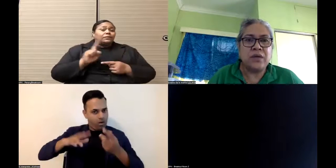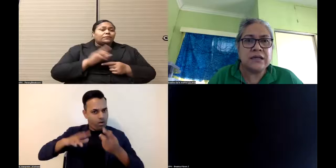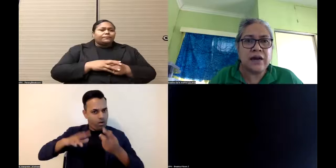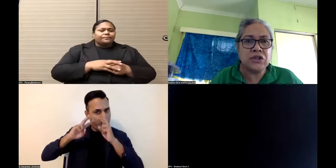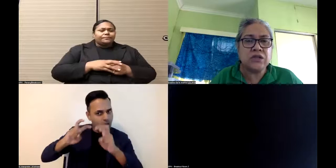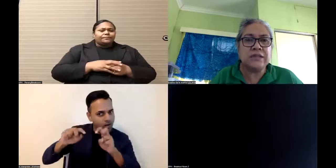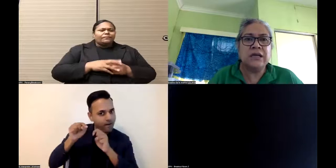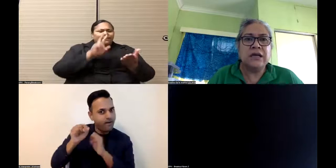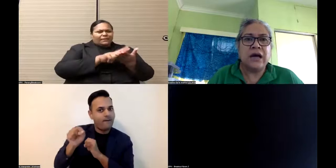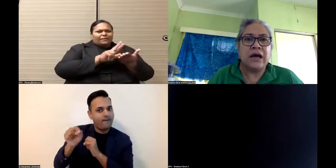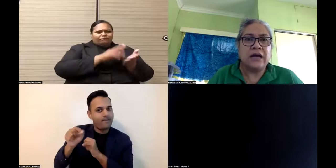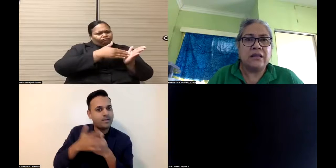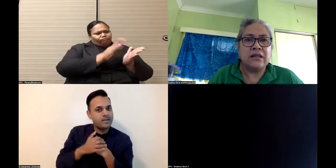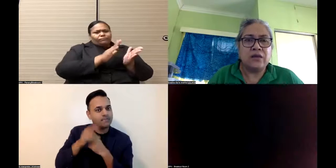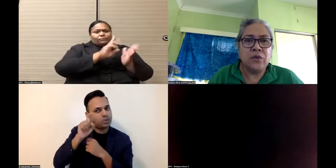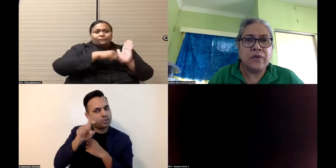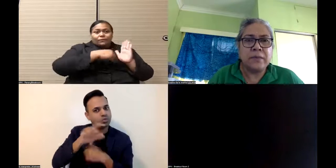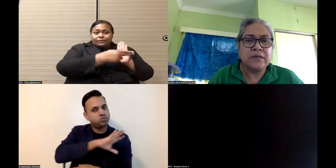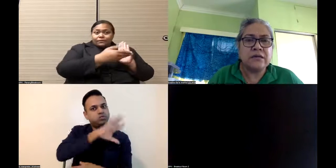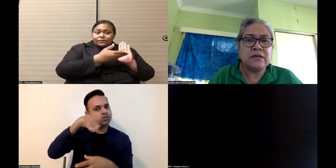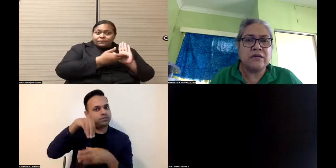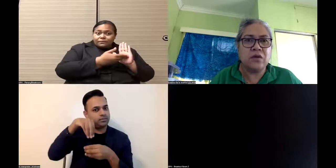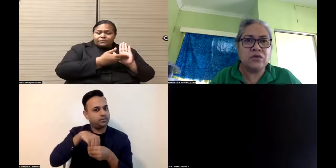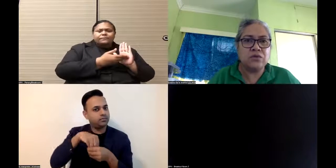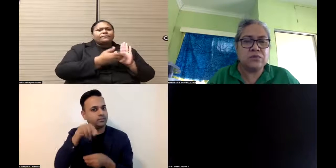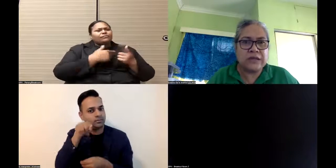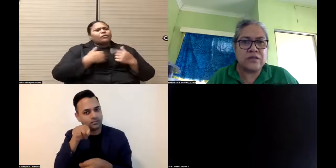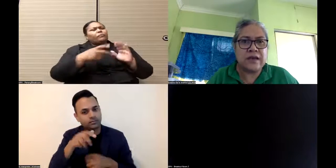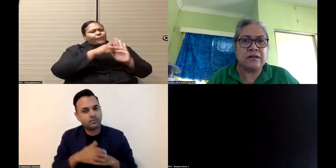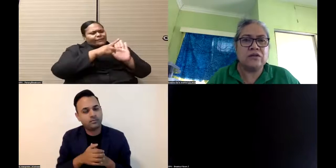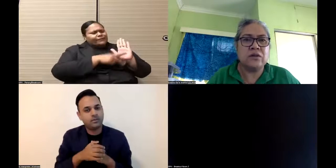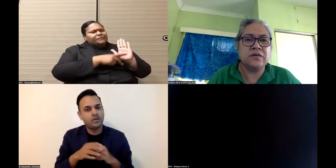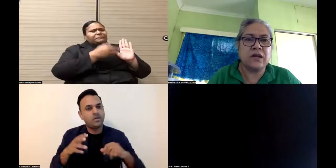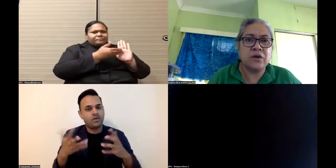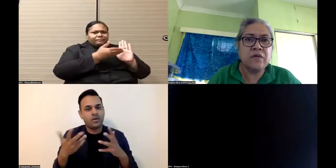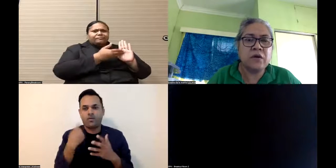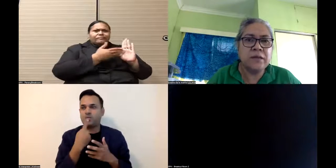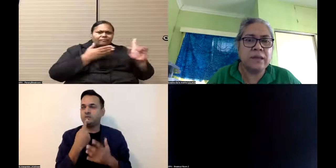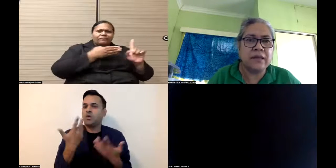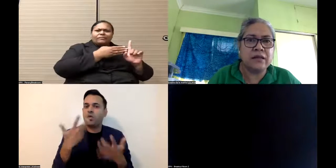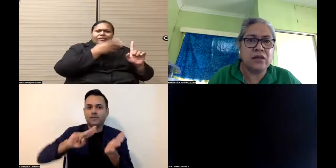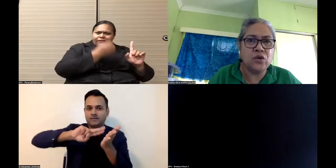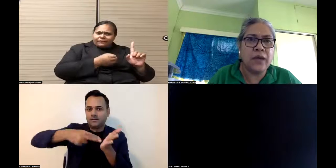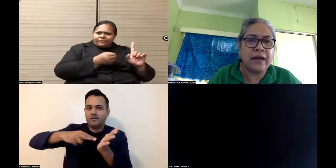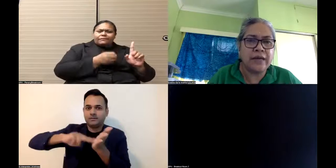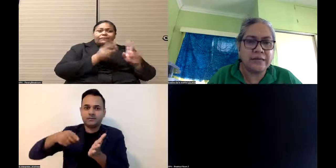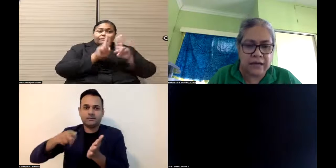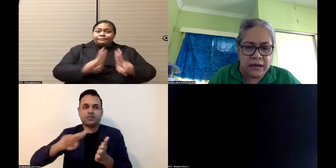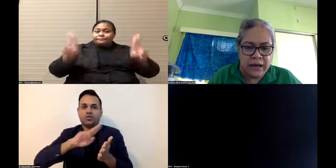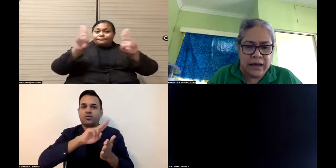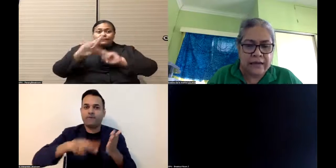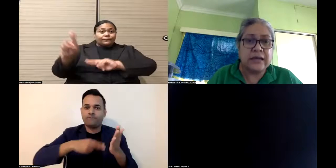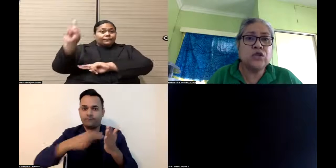have policy directions, and the UN representative also touched that in terms of a lot of commitment that the UN